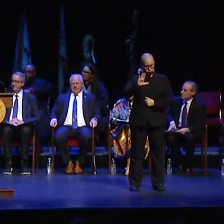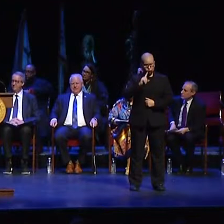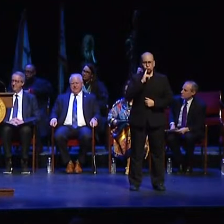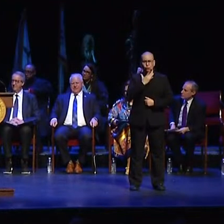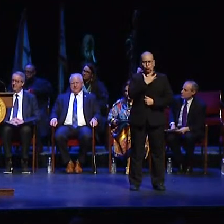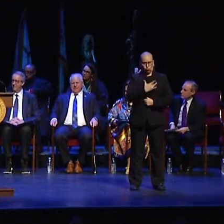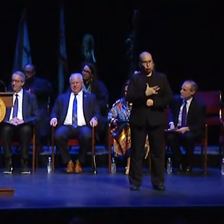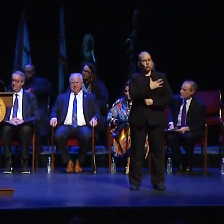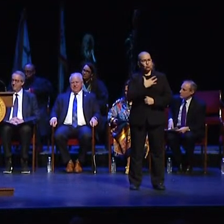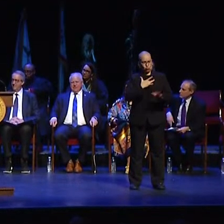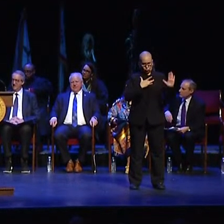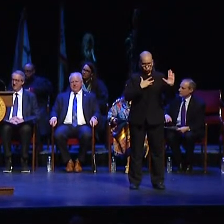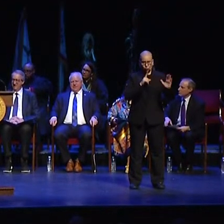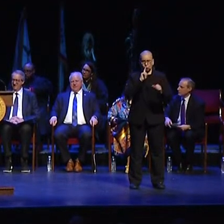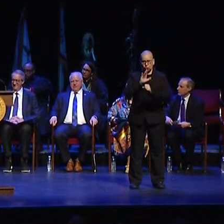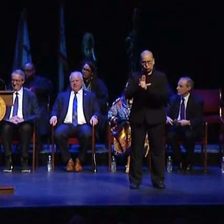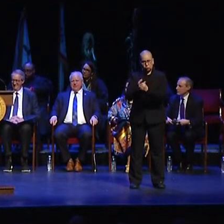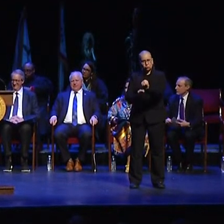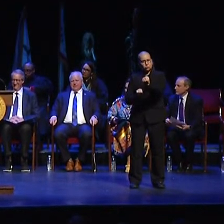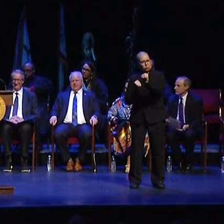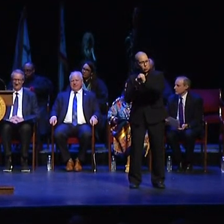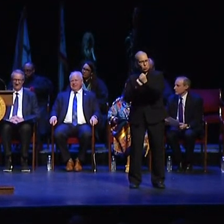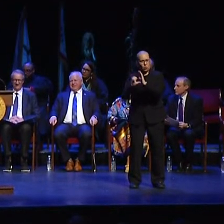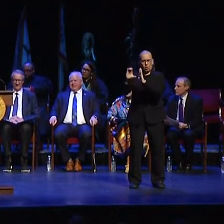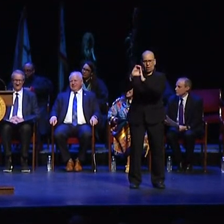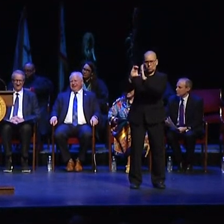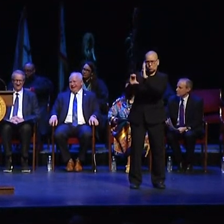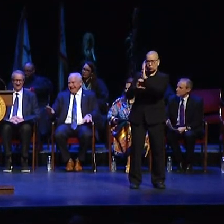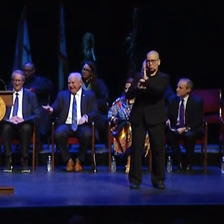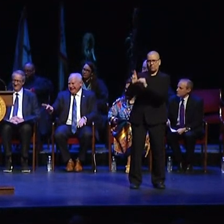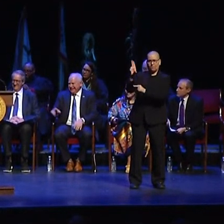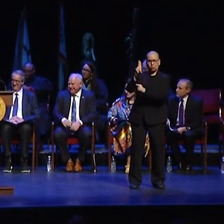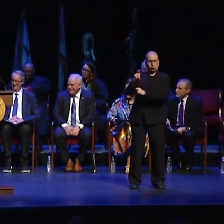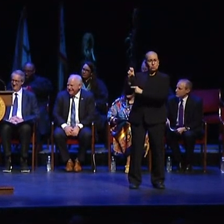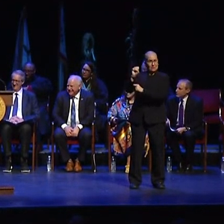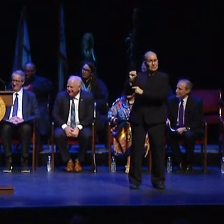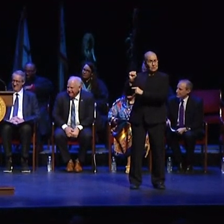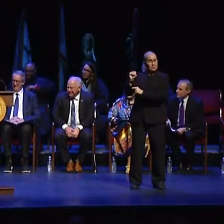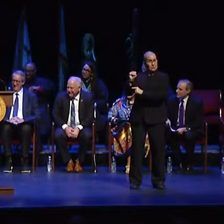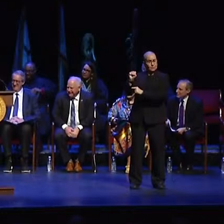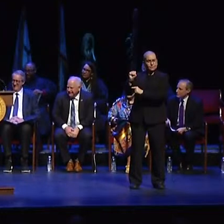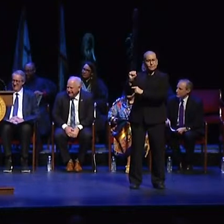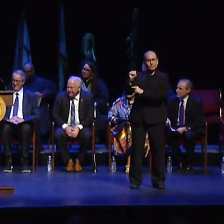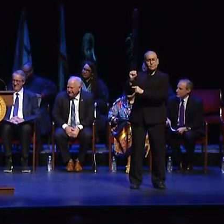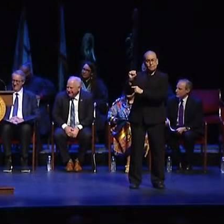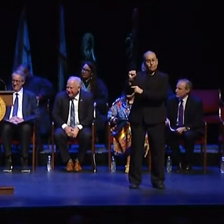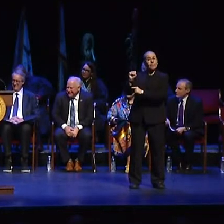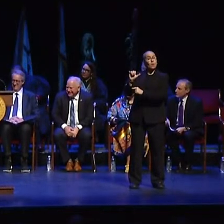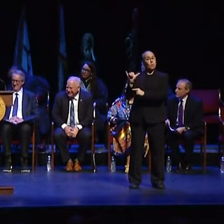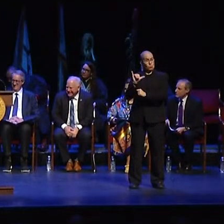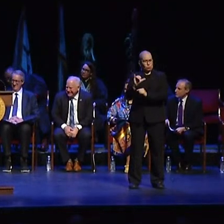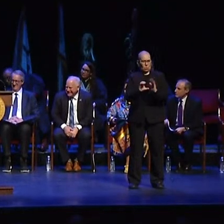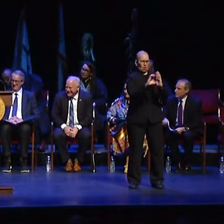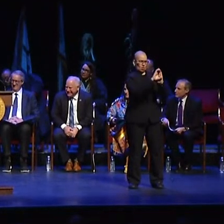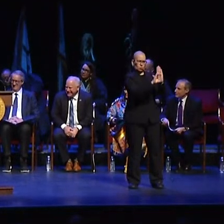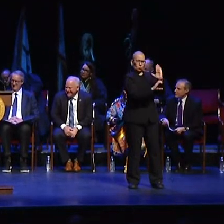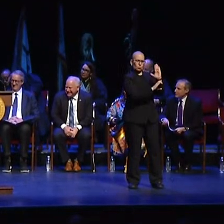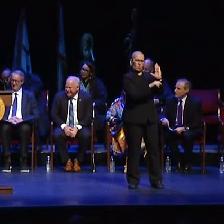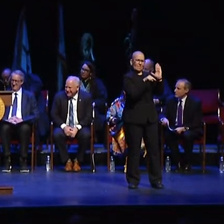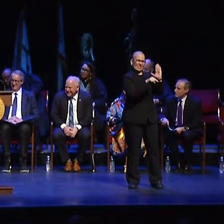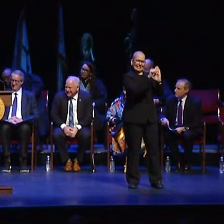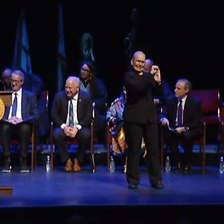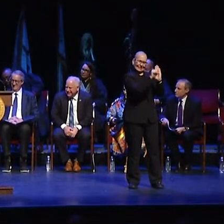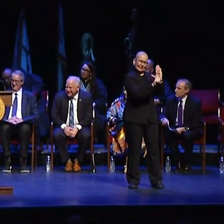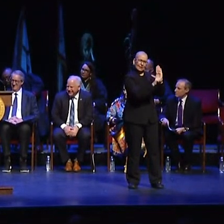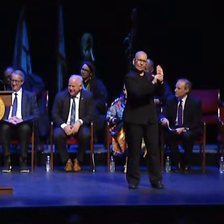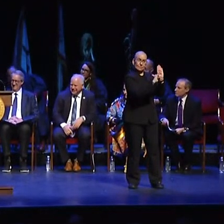I will support the Constitution of the United States. That I will support the Constitution of the United States. And the Constitution of the State of Minnesota.